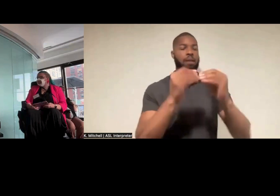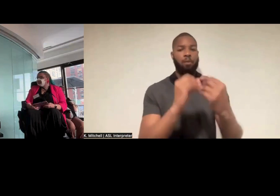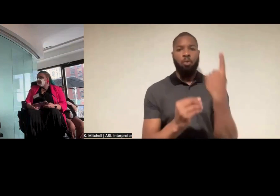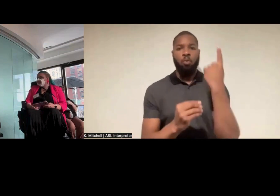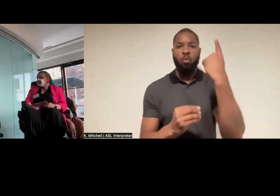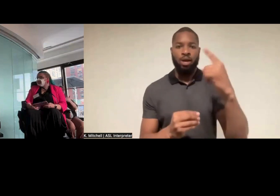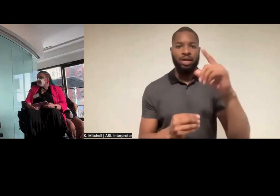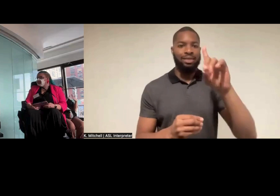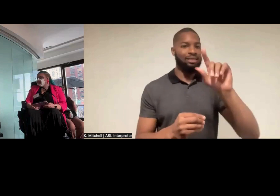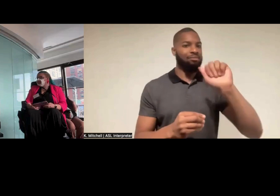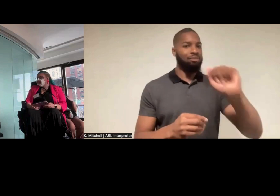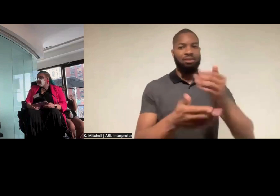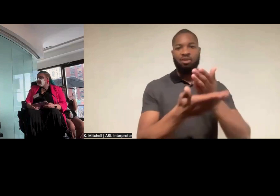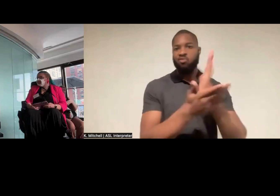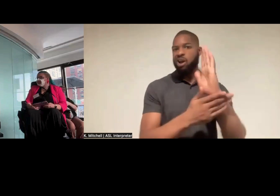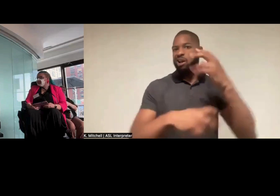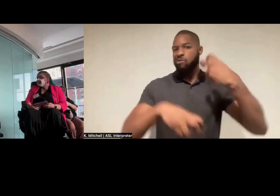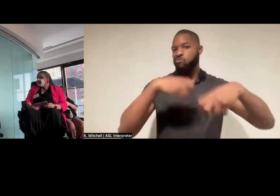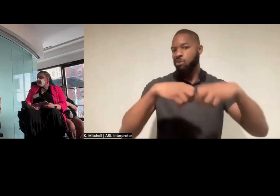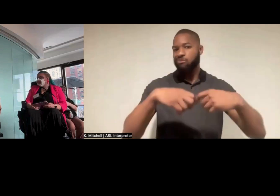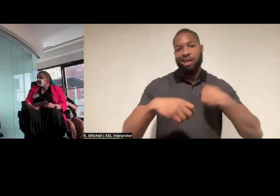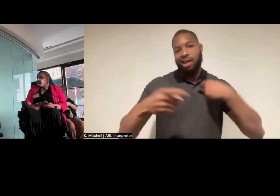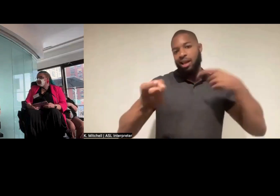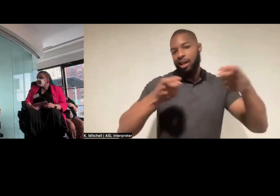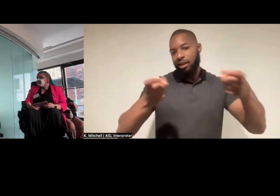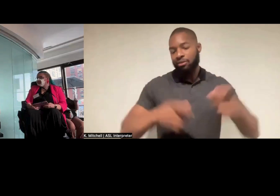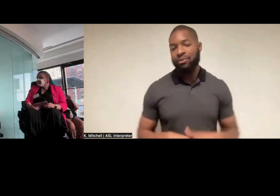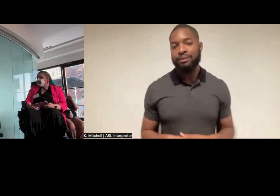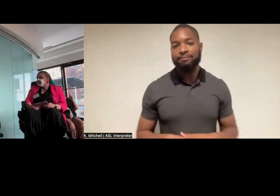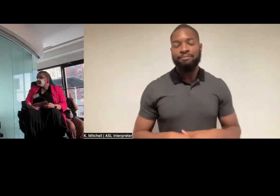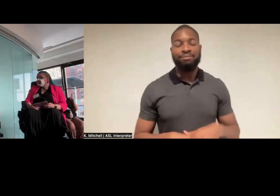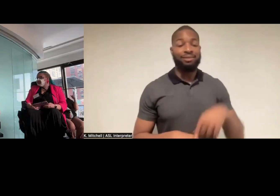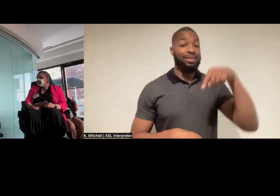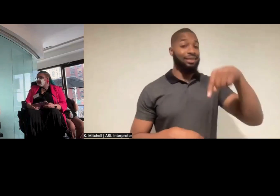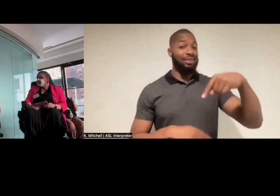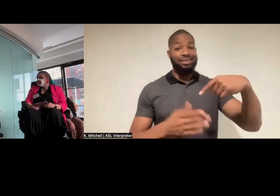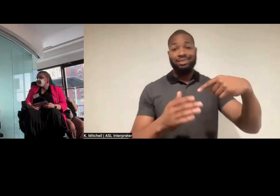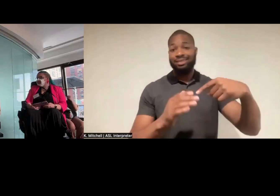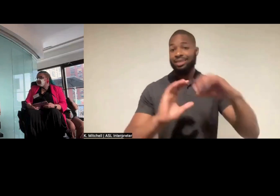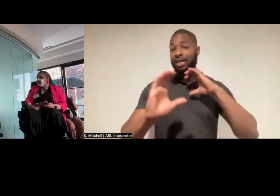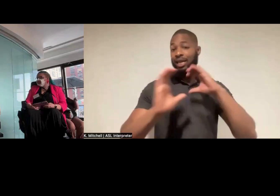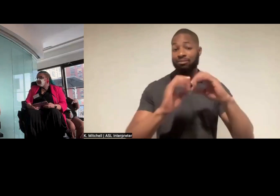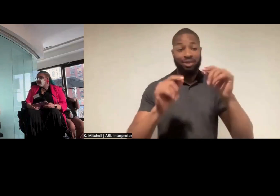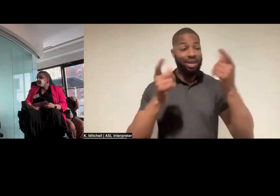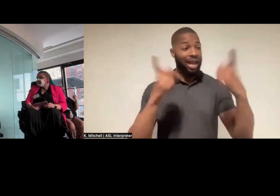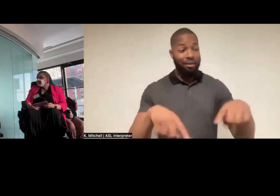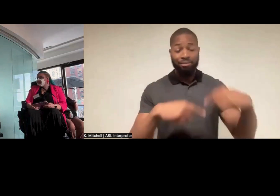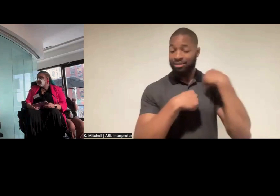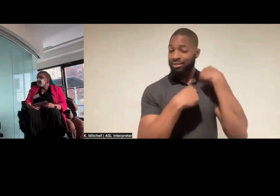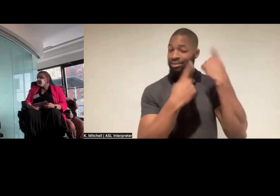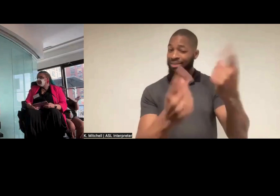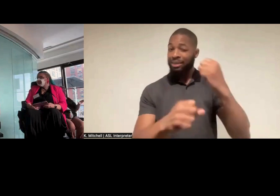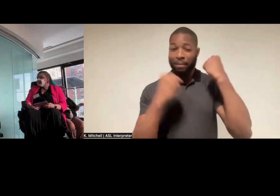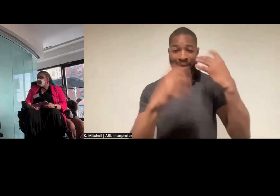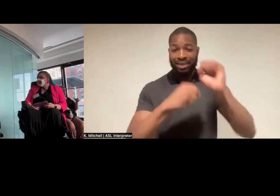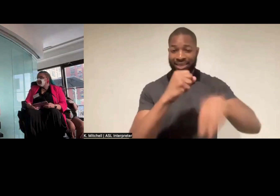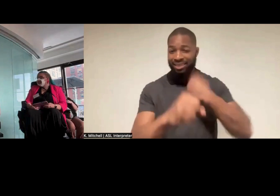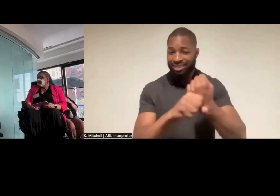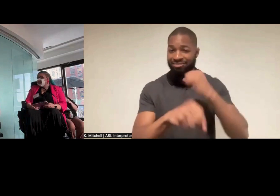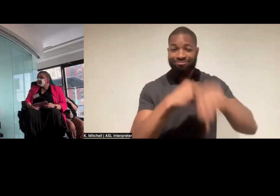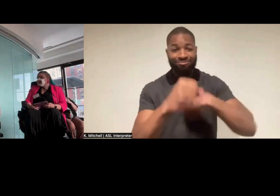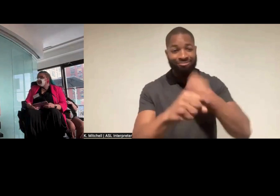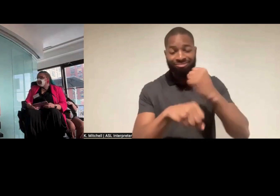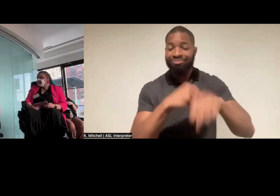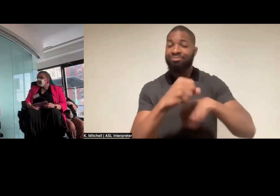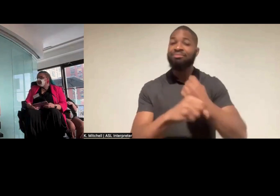community. And this is a conversation that's gone on for many years. I think we have to continue to do it because it shouldn't be all